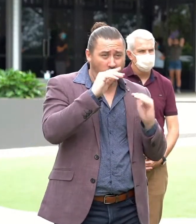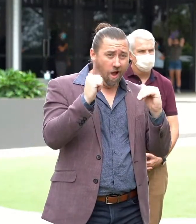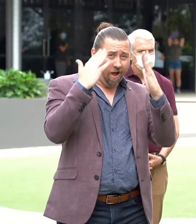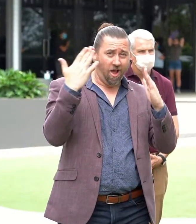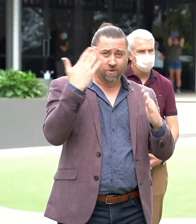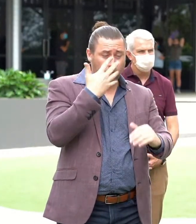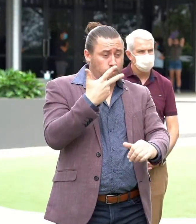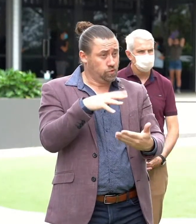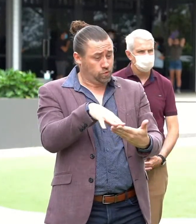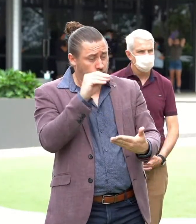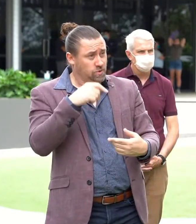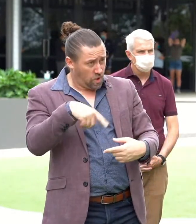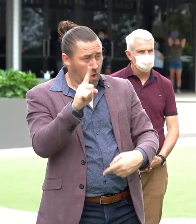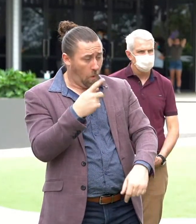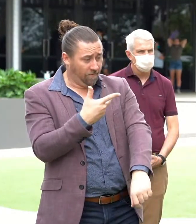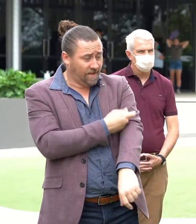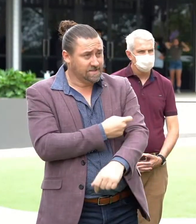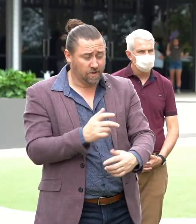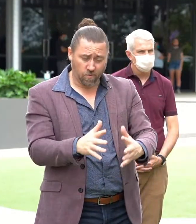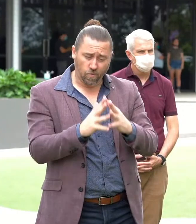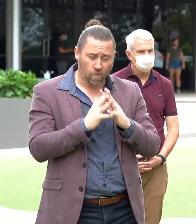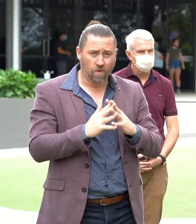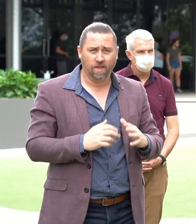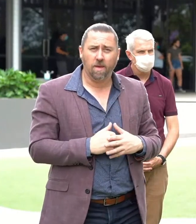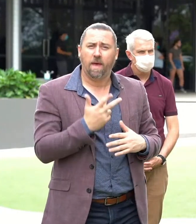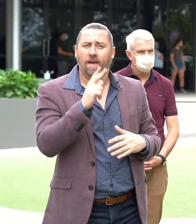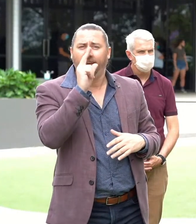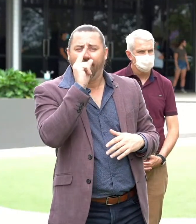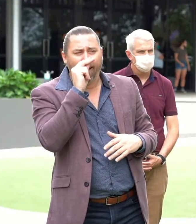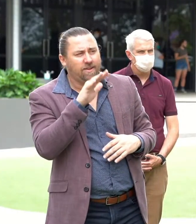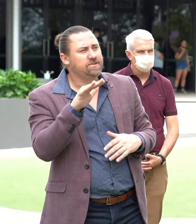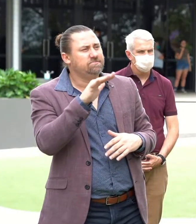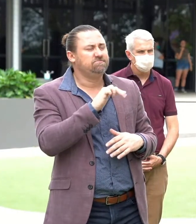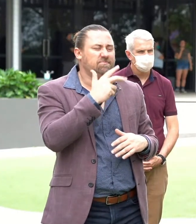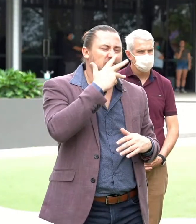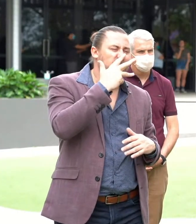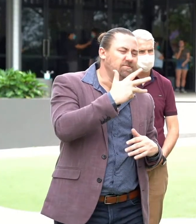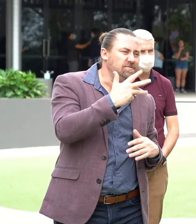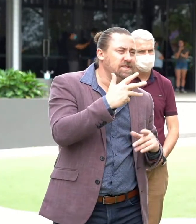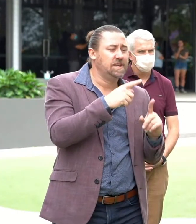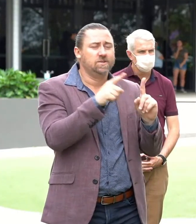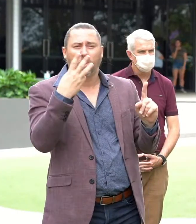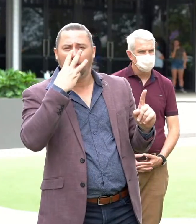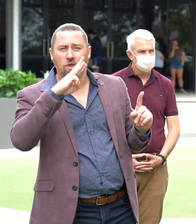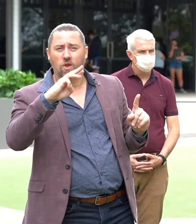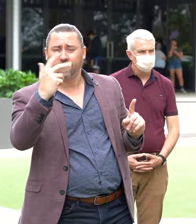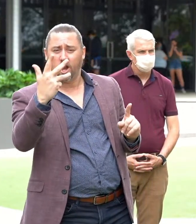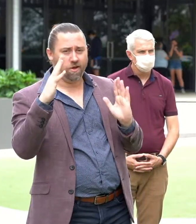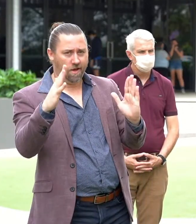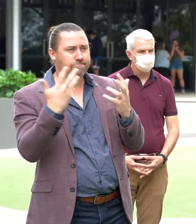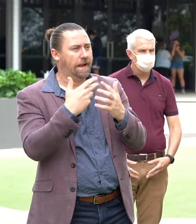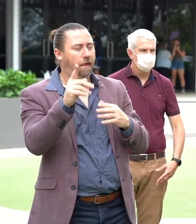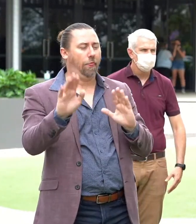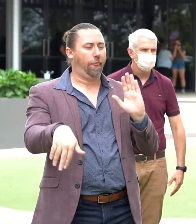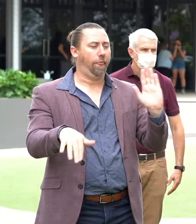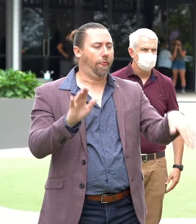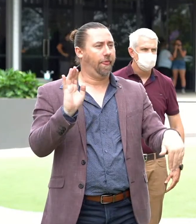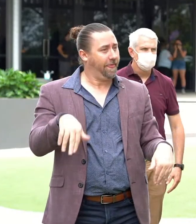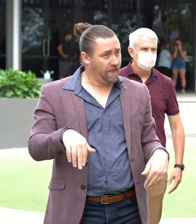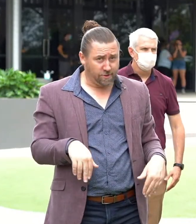to come out and get vaccinated, but in particular young people aged around 19 to 39 to come out to get their